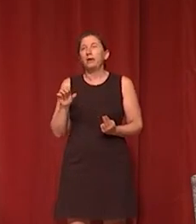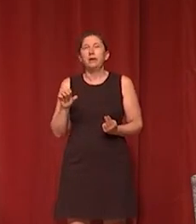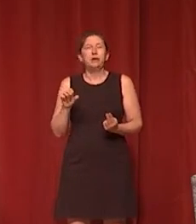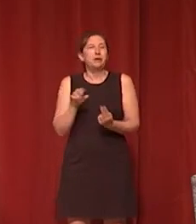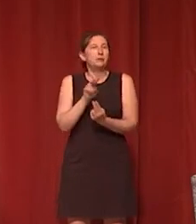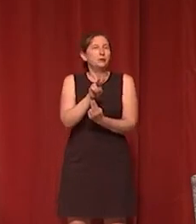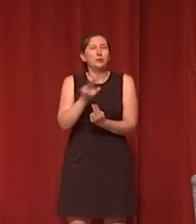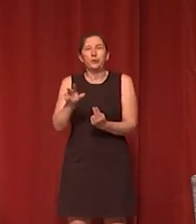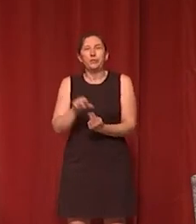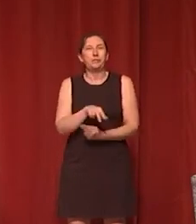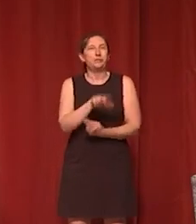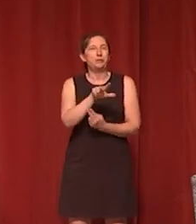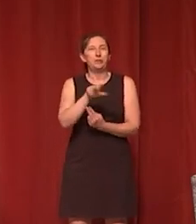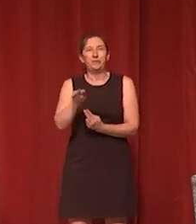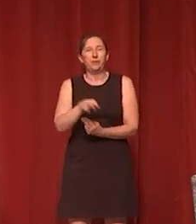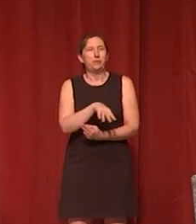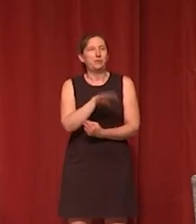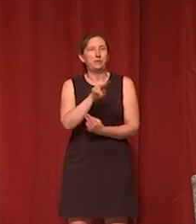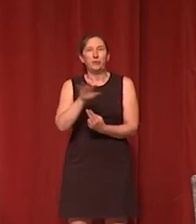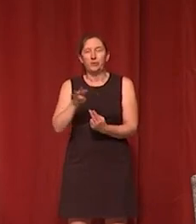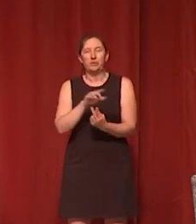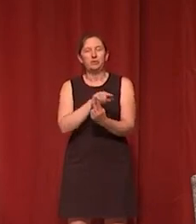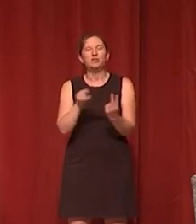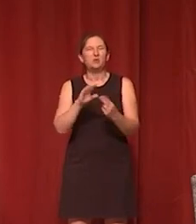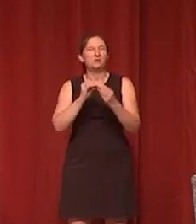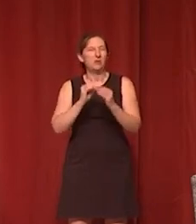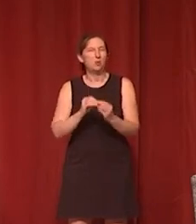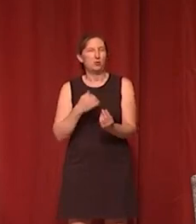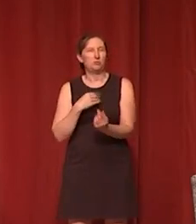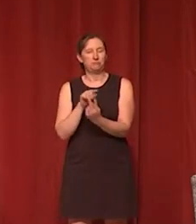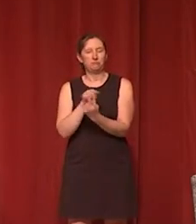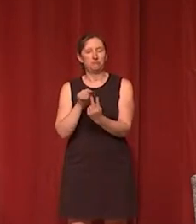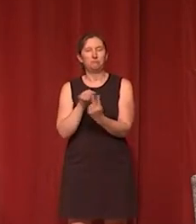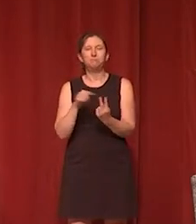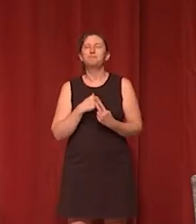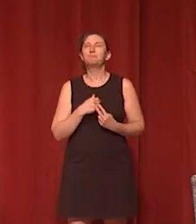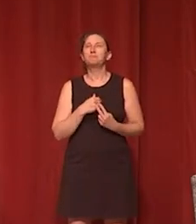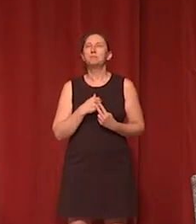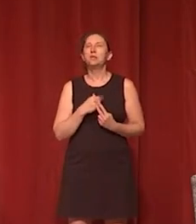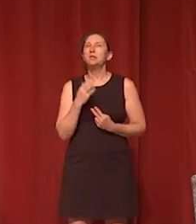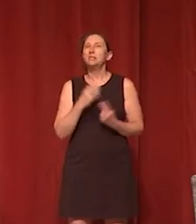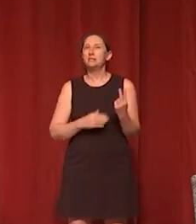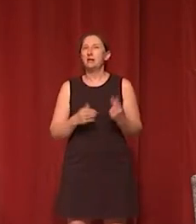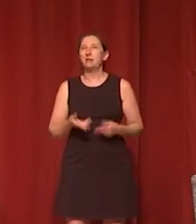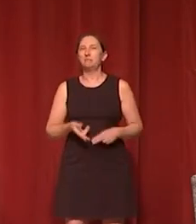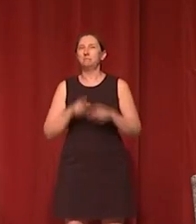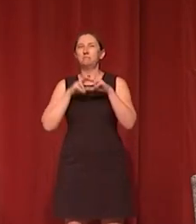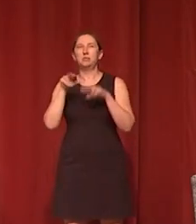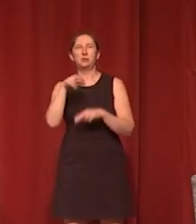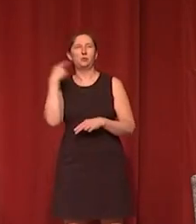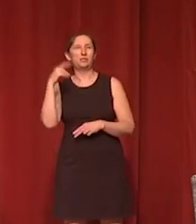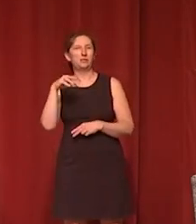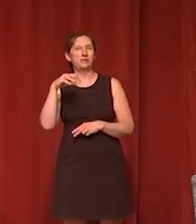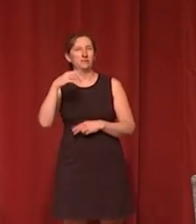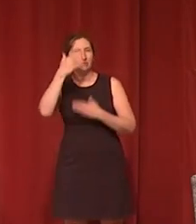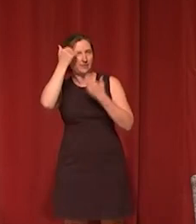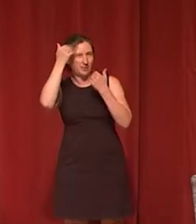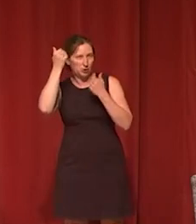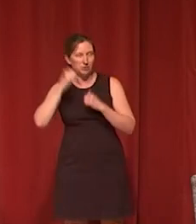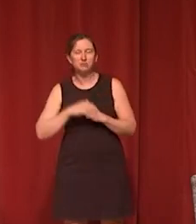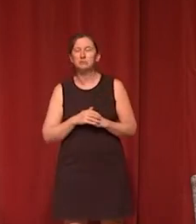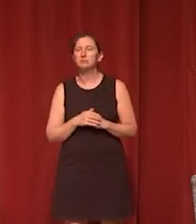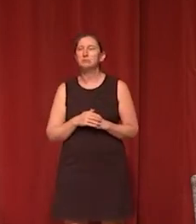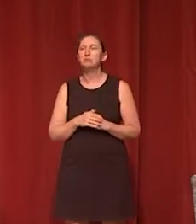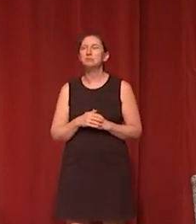that increases our risk for getting dementia. So if I have a 3 and a 4 or a 2 and a 4, my risk is elevated somewhat. If